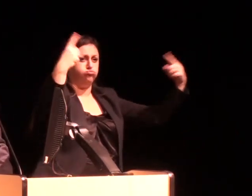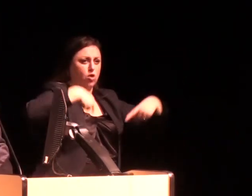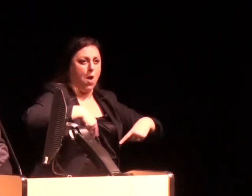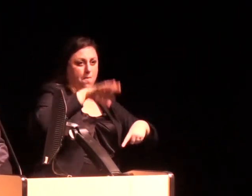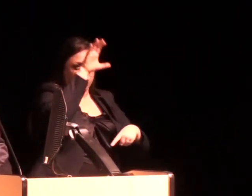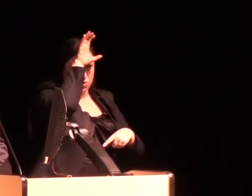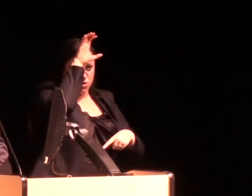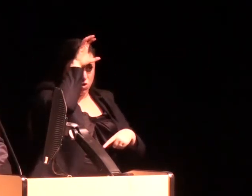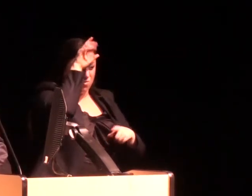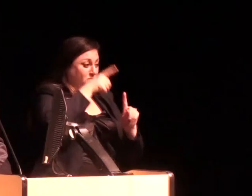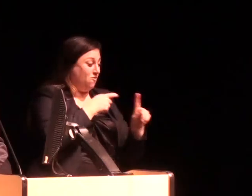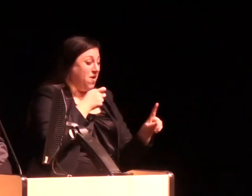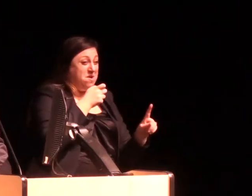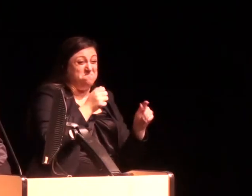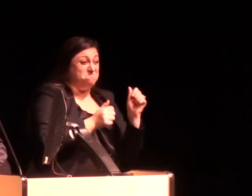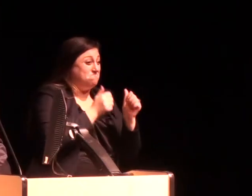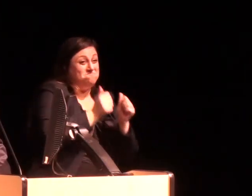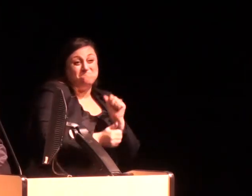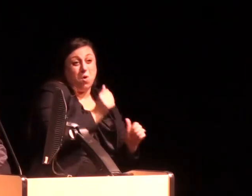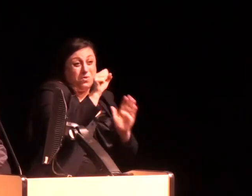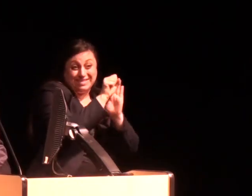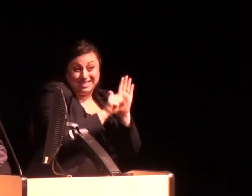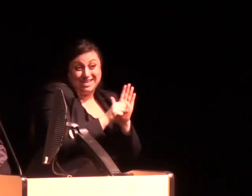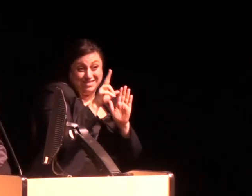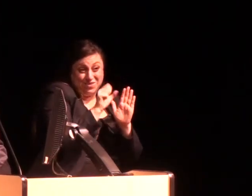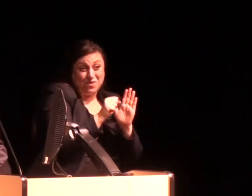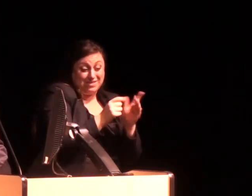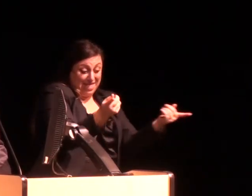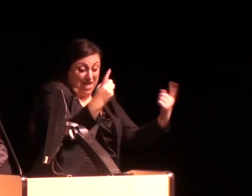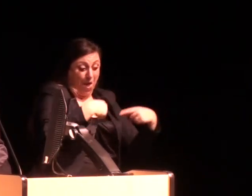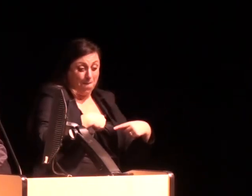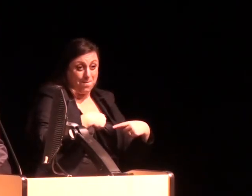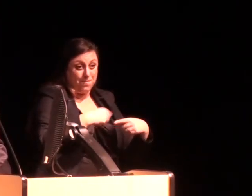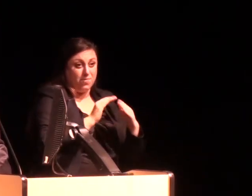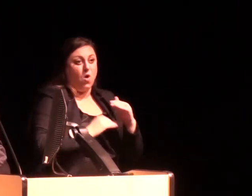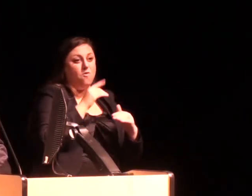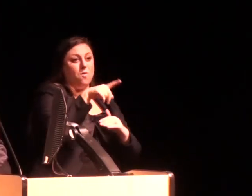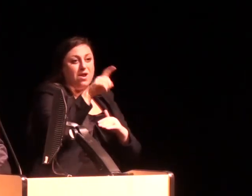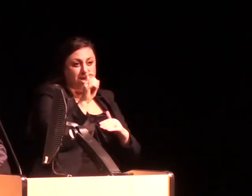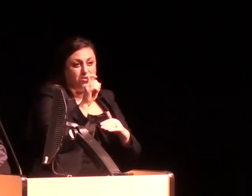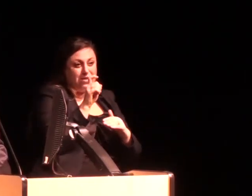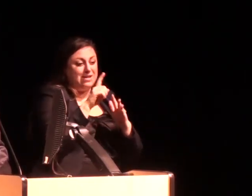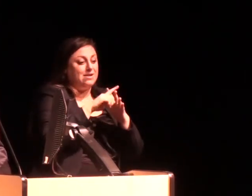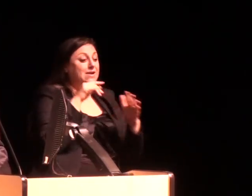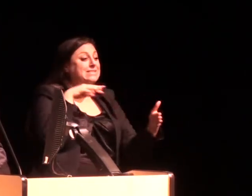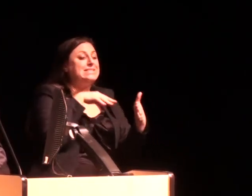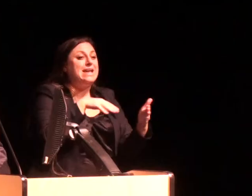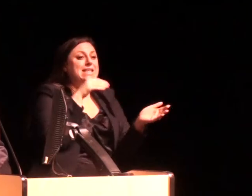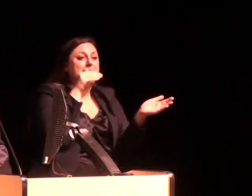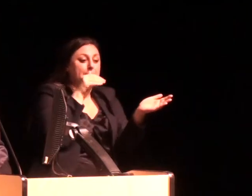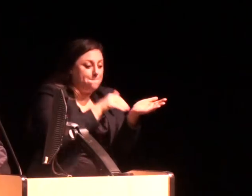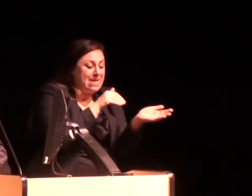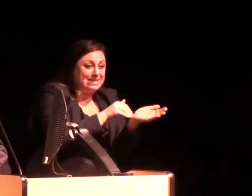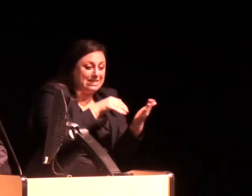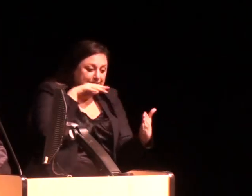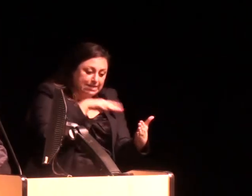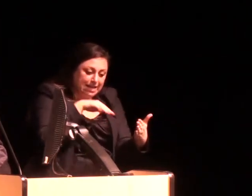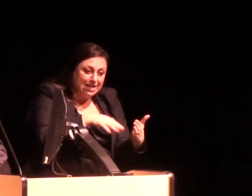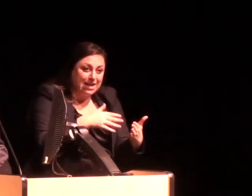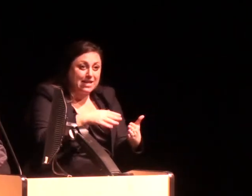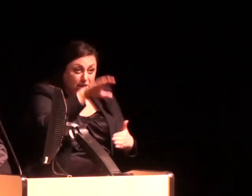from almost every state, and more than 100 students are in Cuba studying medicine to come back and help